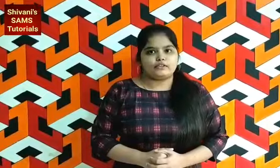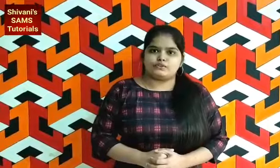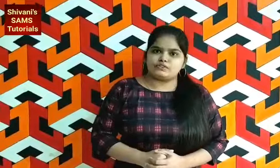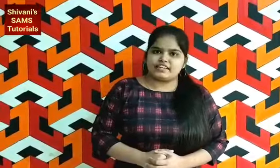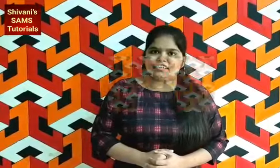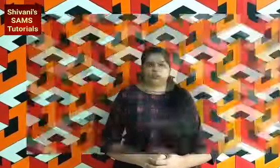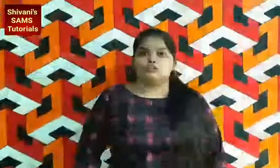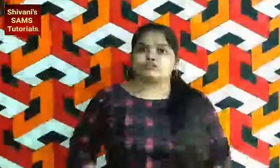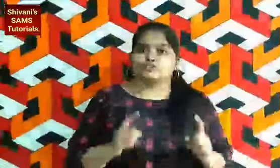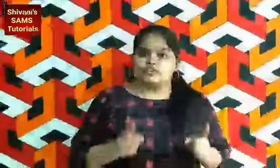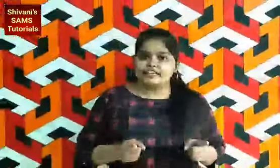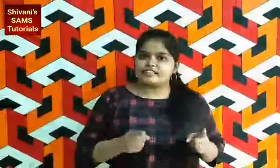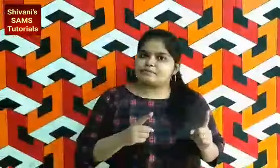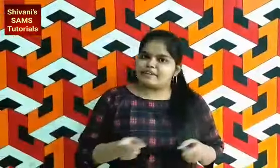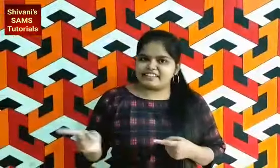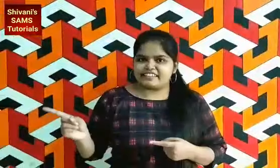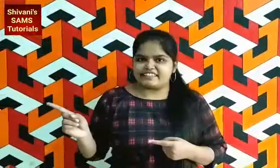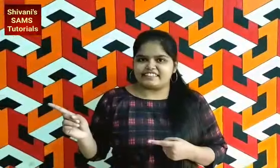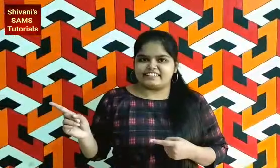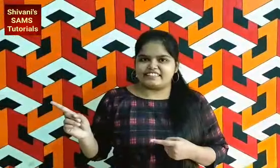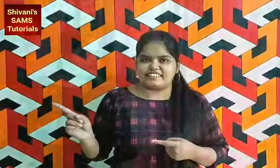to Z. So let's begin.